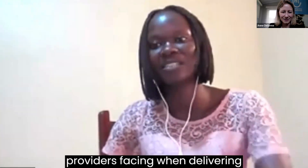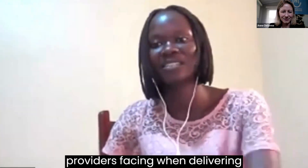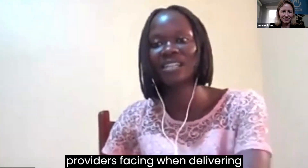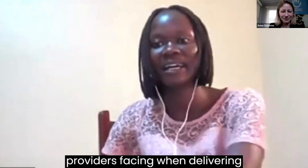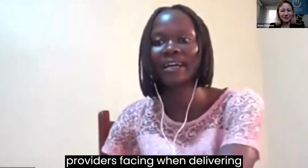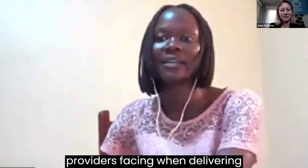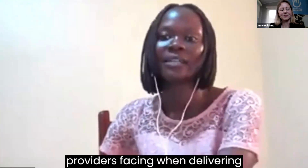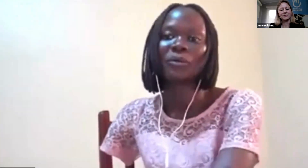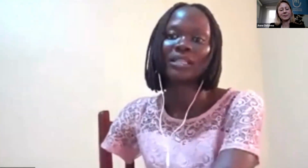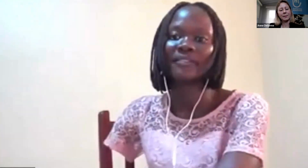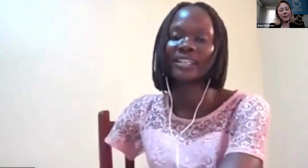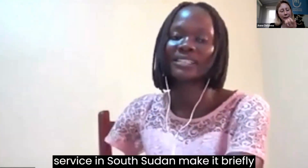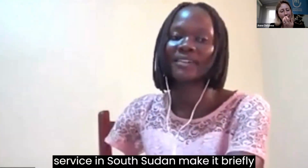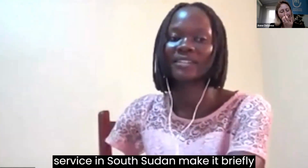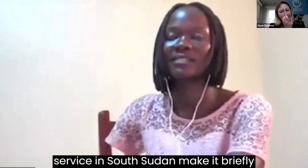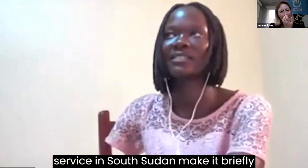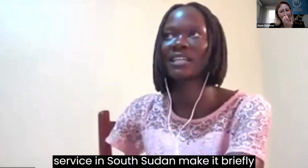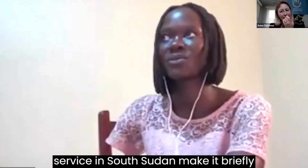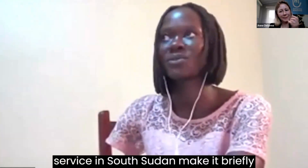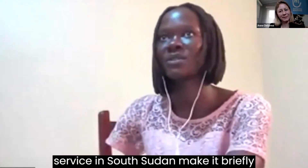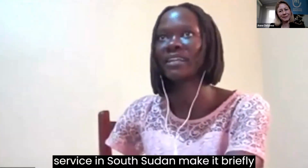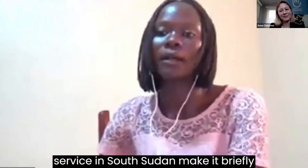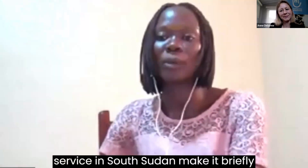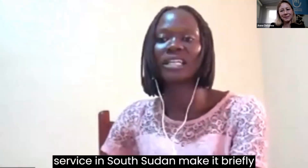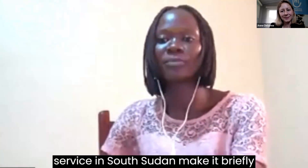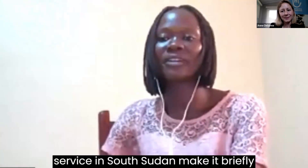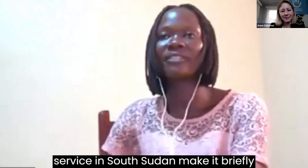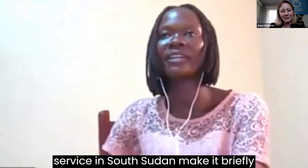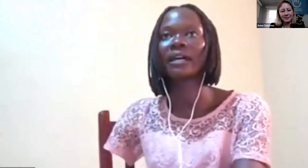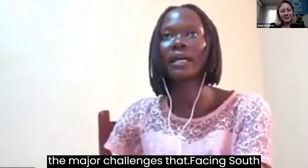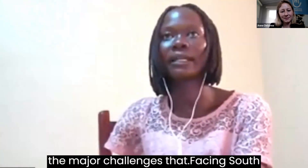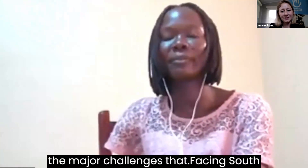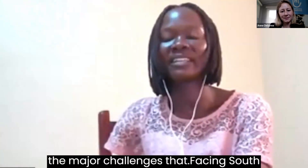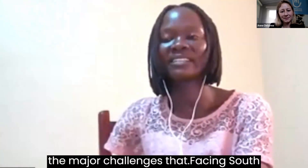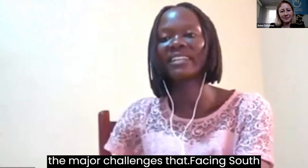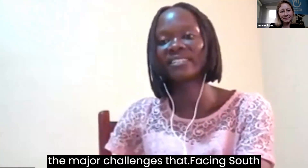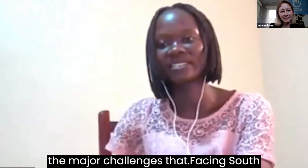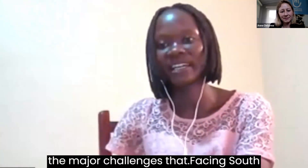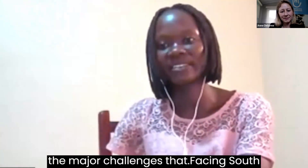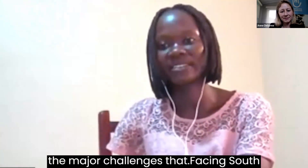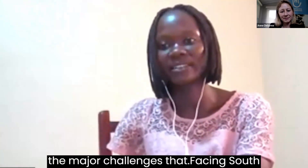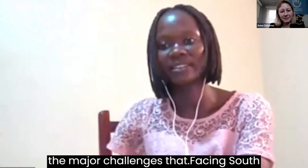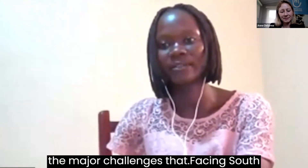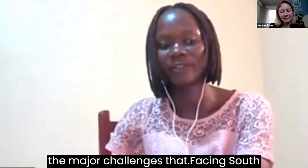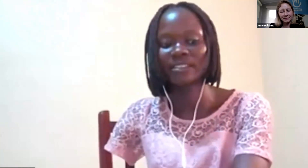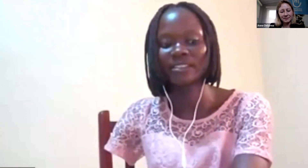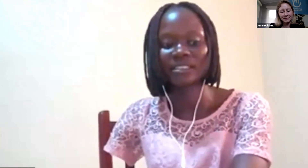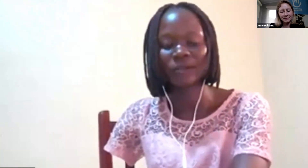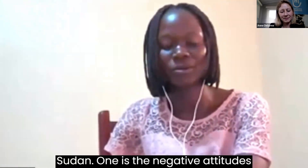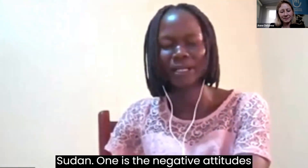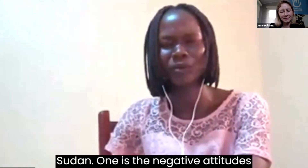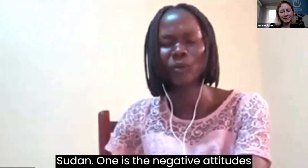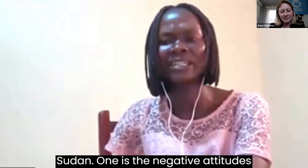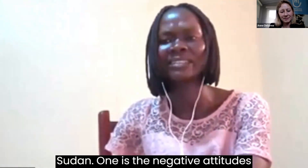face when delivering service in South Sudan. To make it briefly, the major challenges that face in